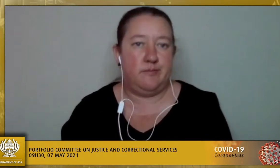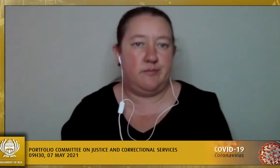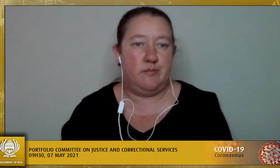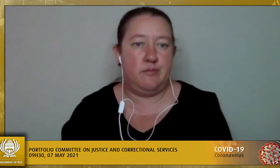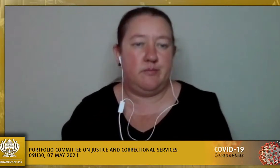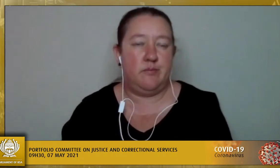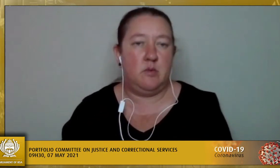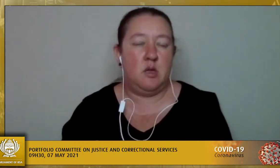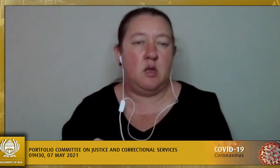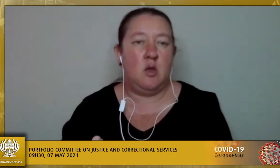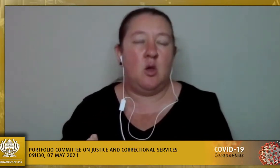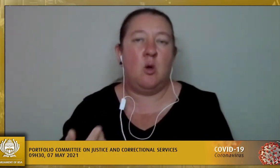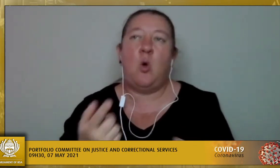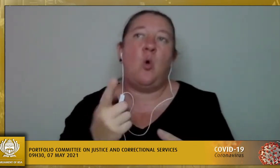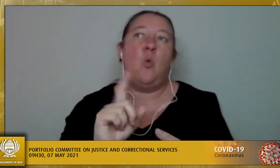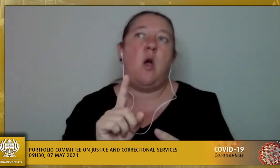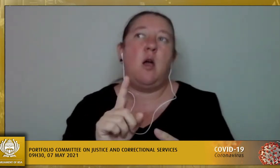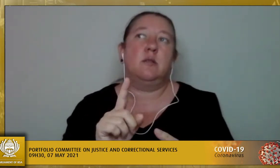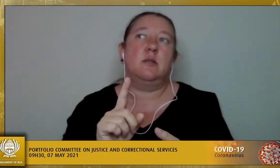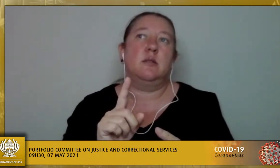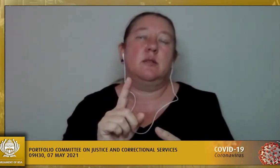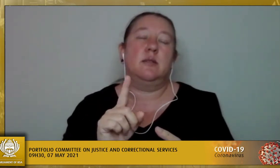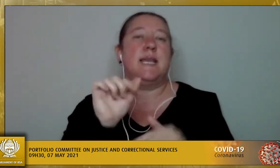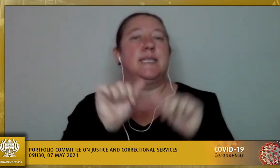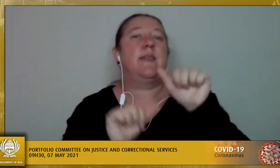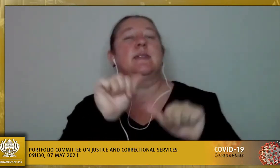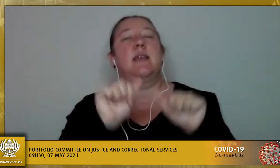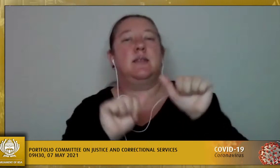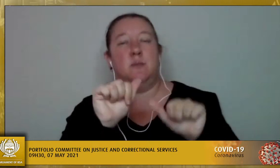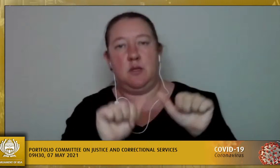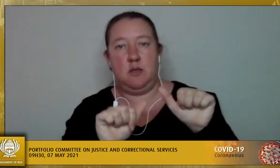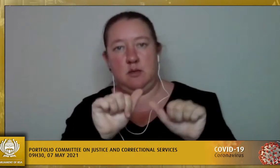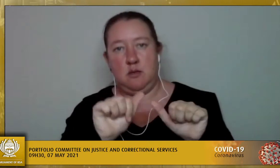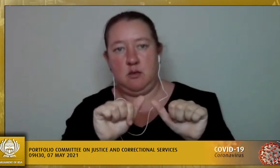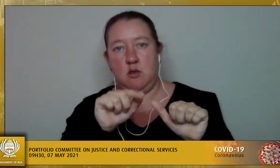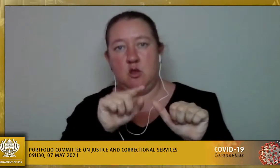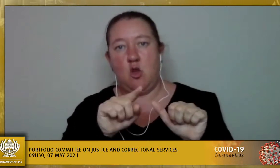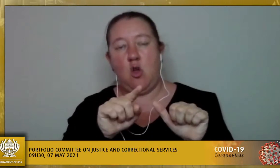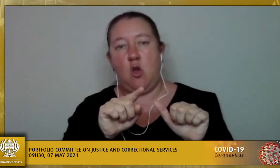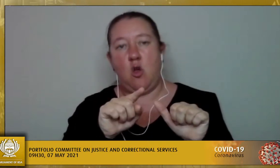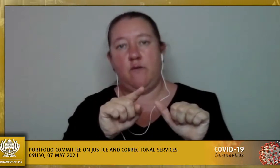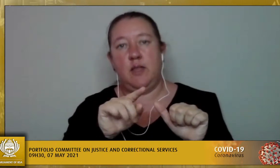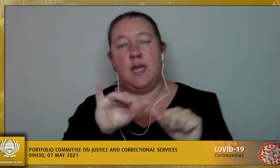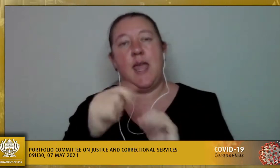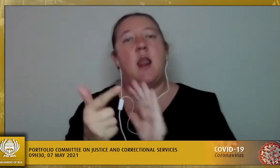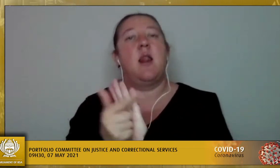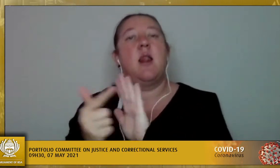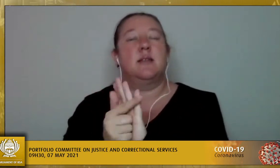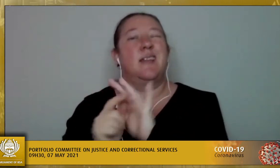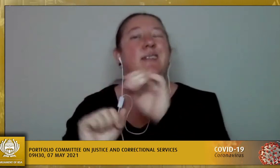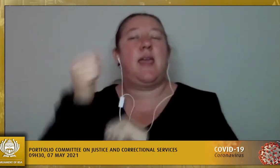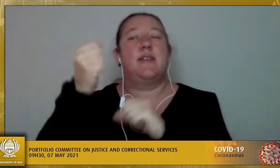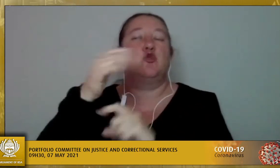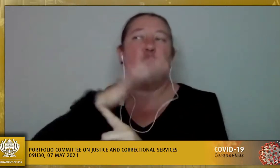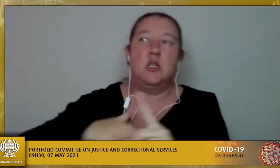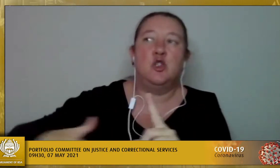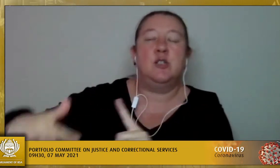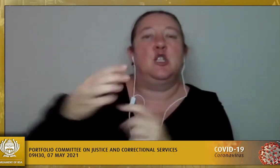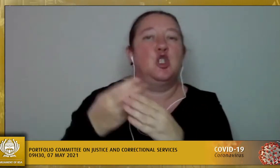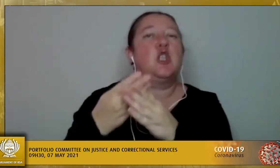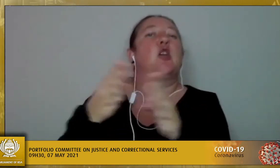what is the assessment of the illicit industry generally in South